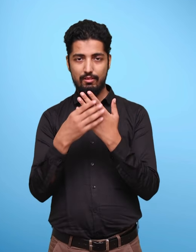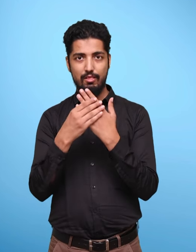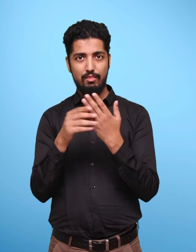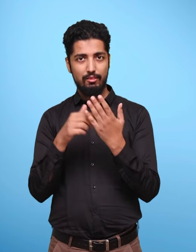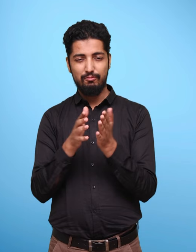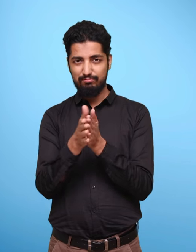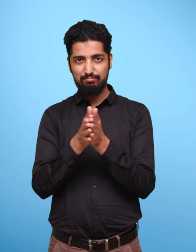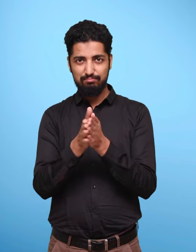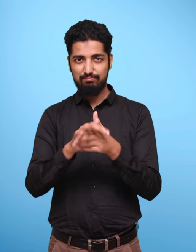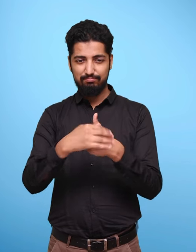Washing hands.